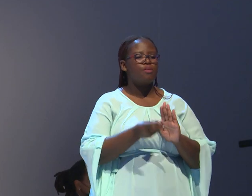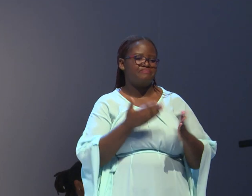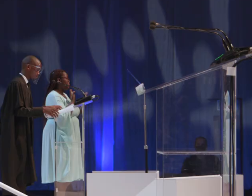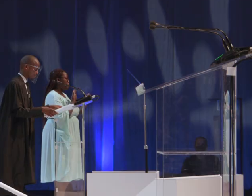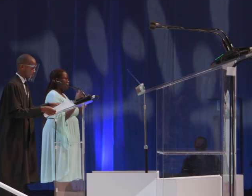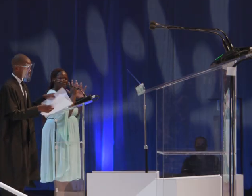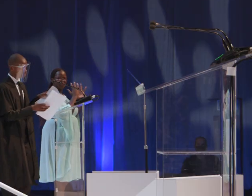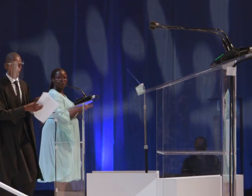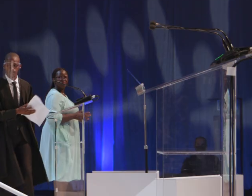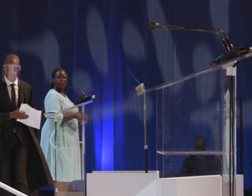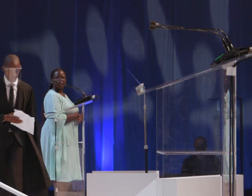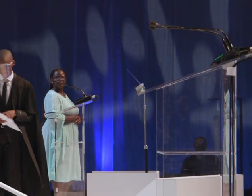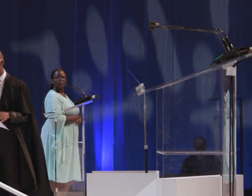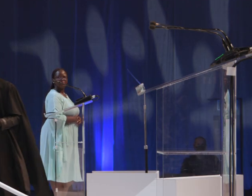thank you.